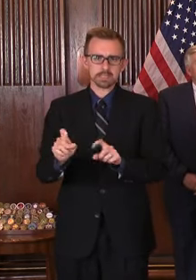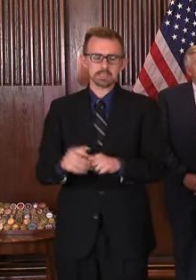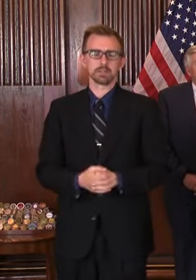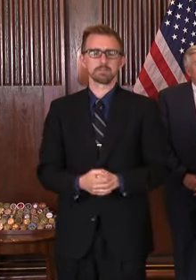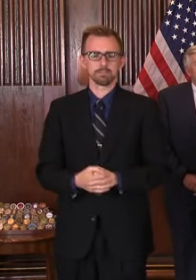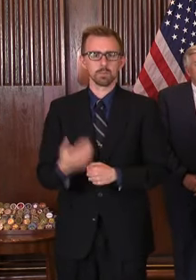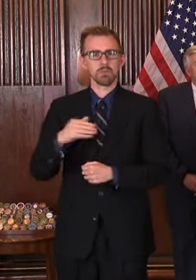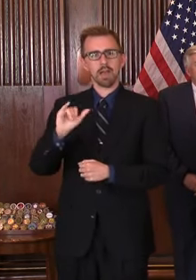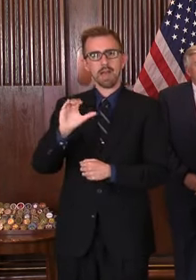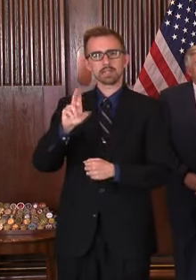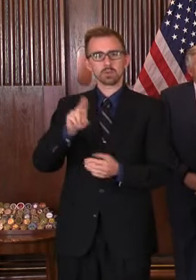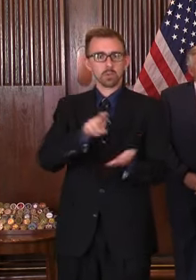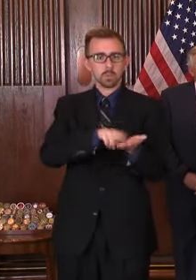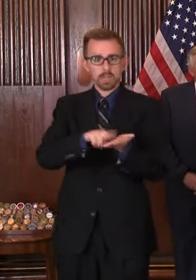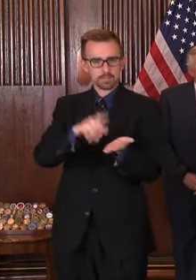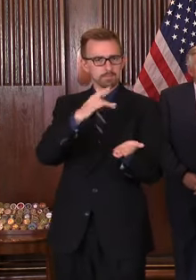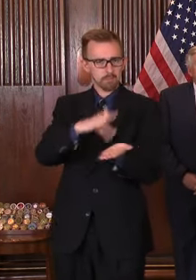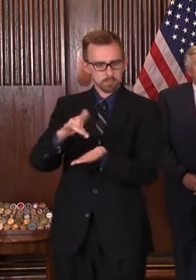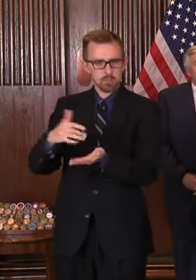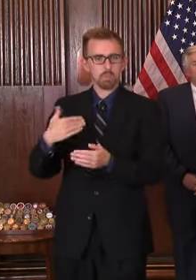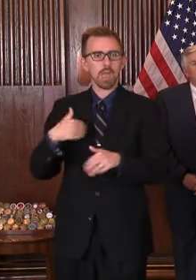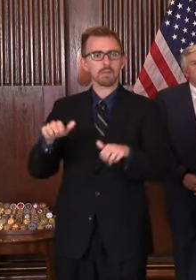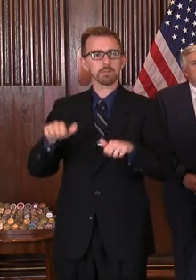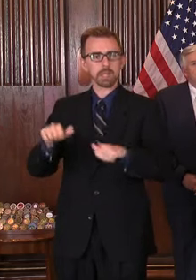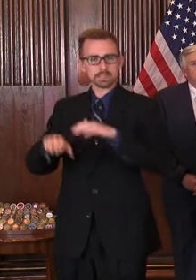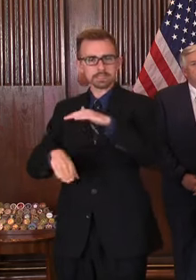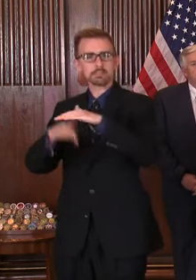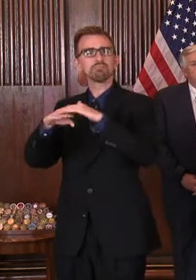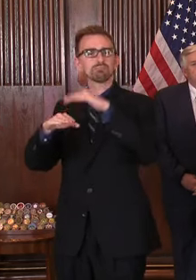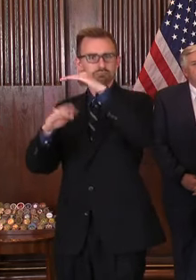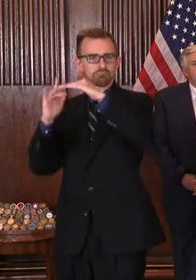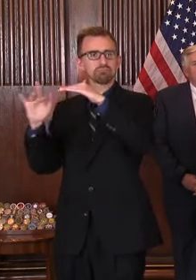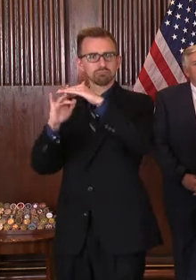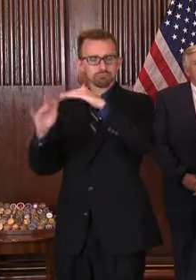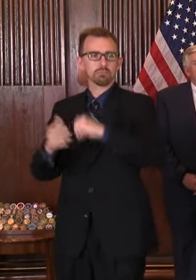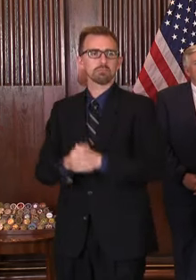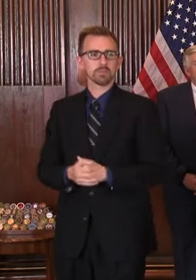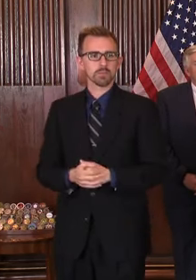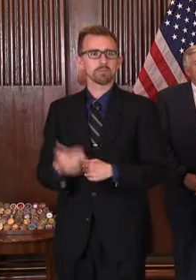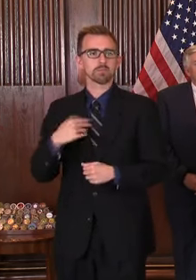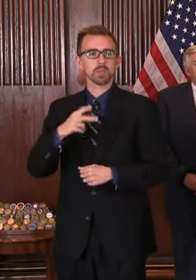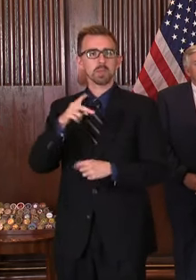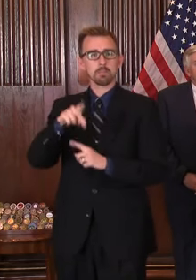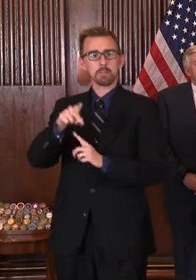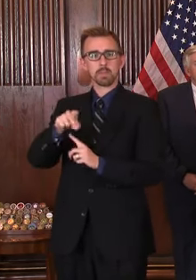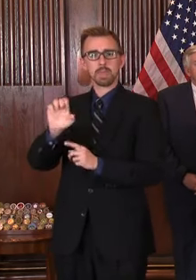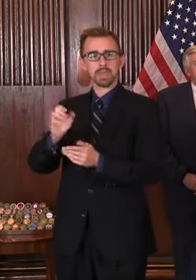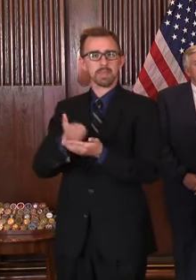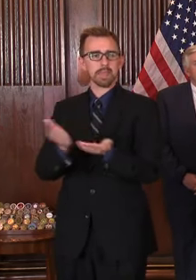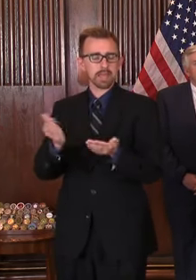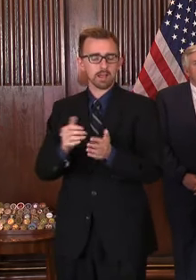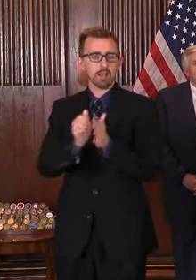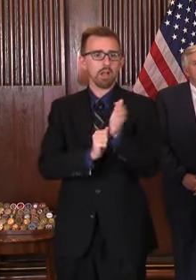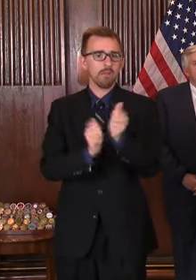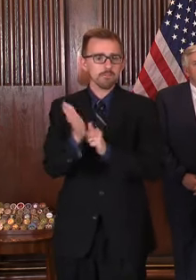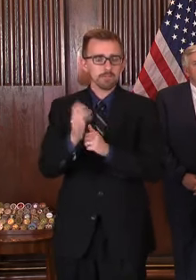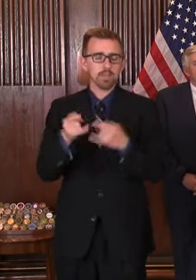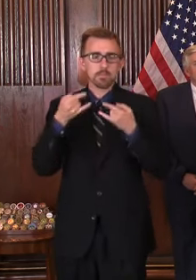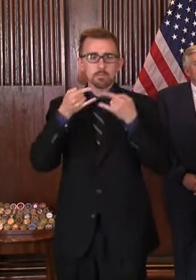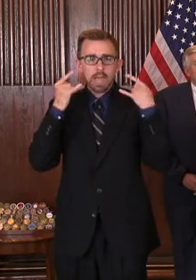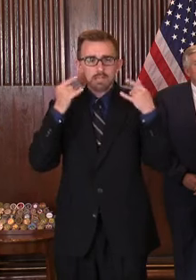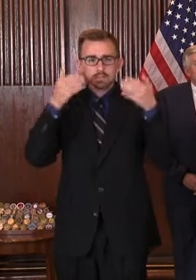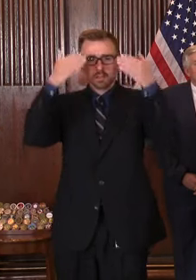have ICU beds and we have capacity. We have ventilator capacity. We have the personal protective equipment, whether it be the masks, the face